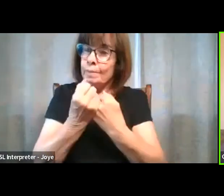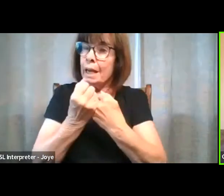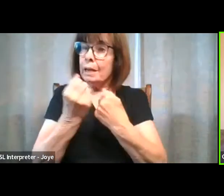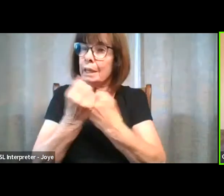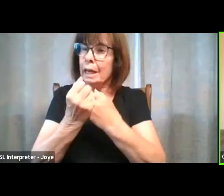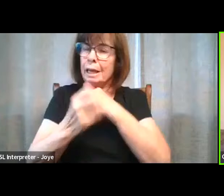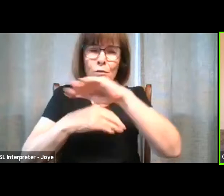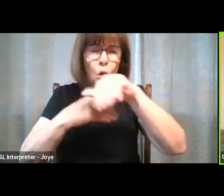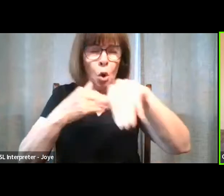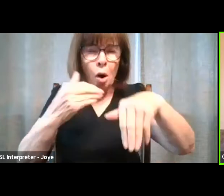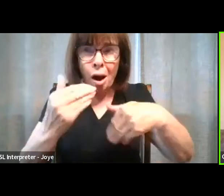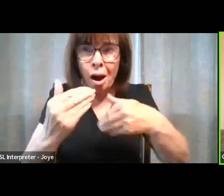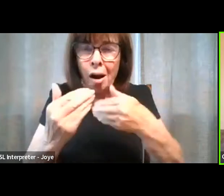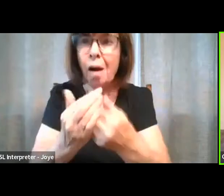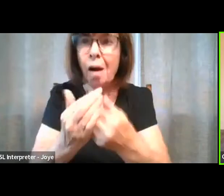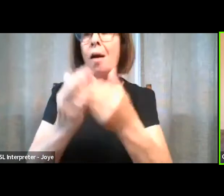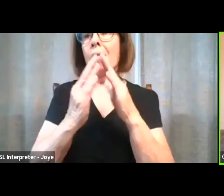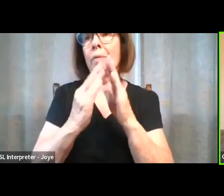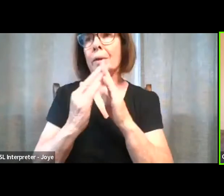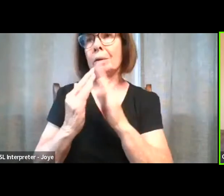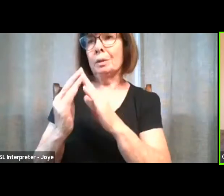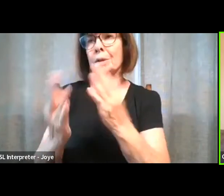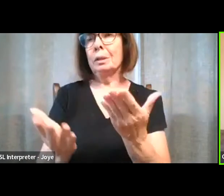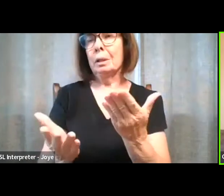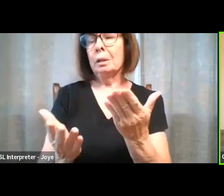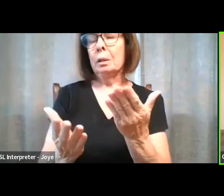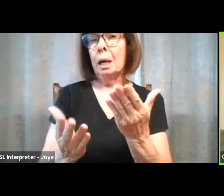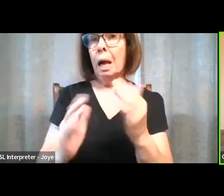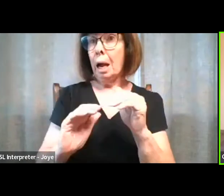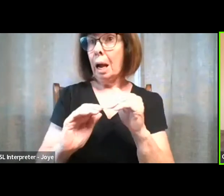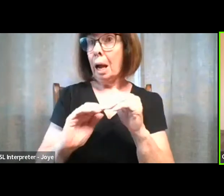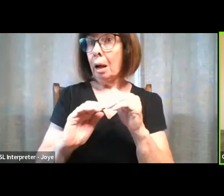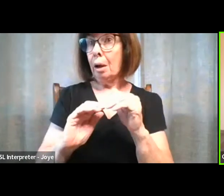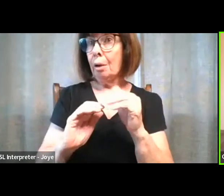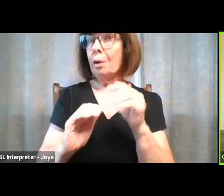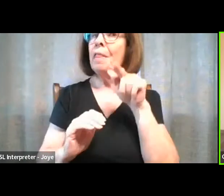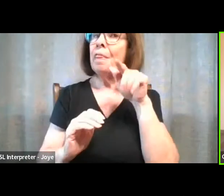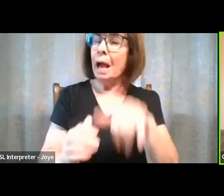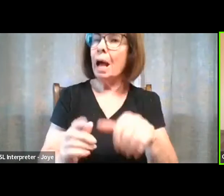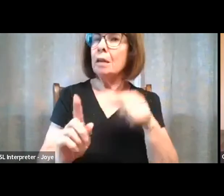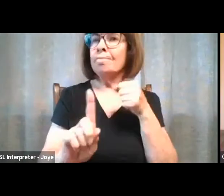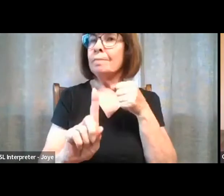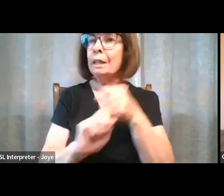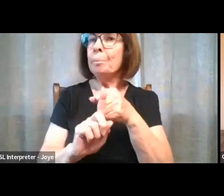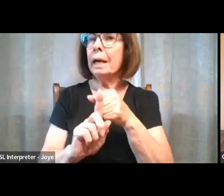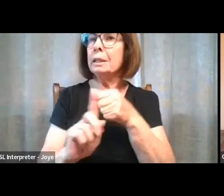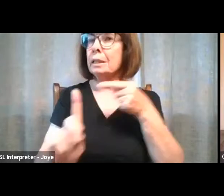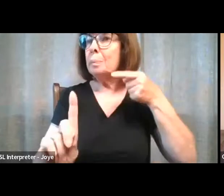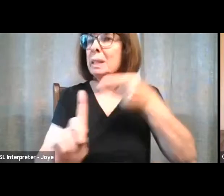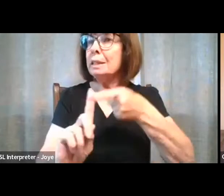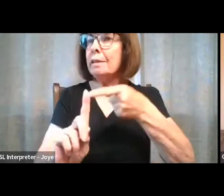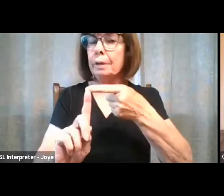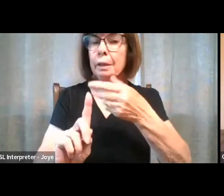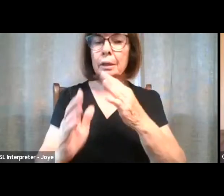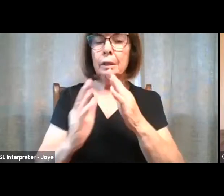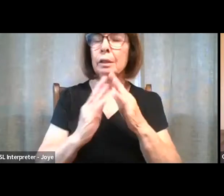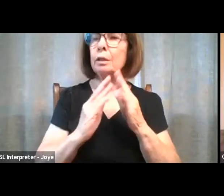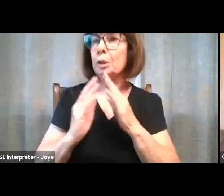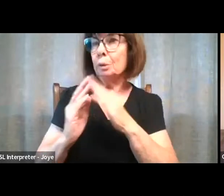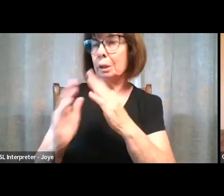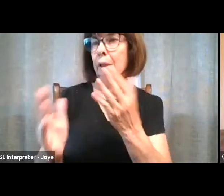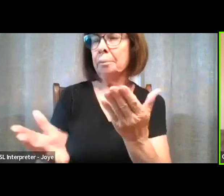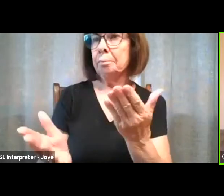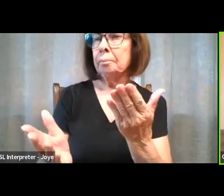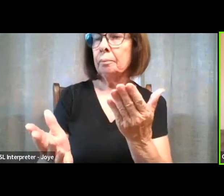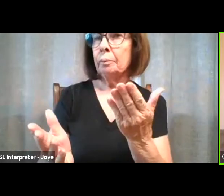all communities. And by doing so, we impact particular communities, such as